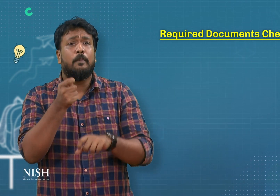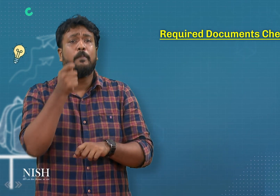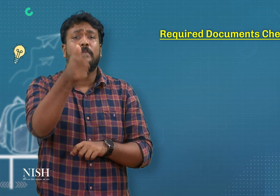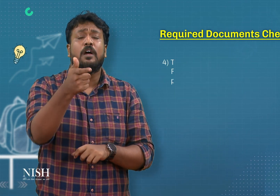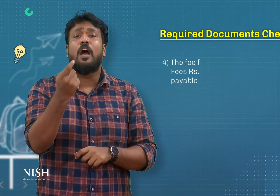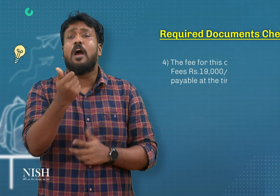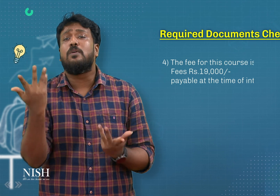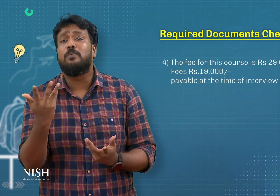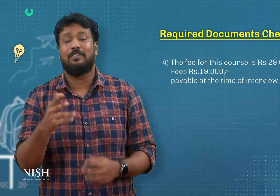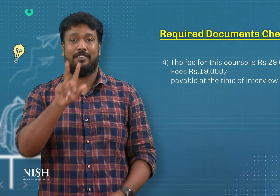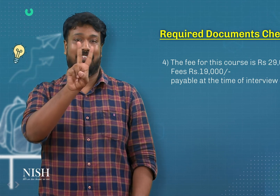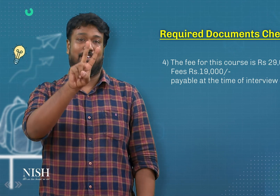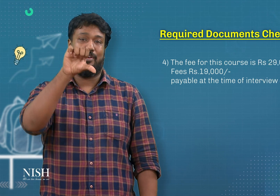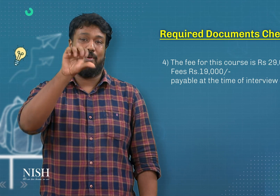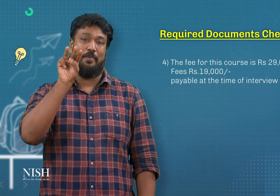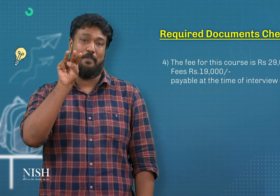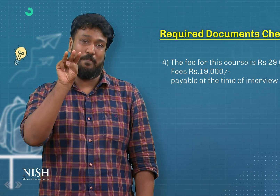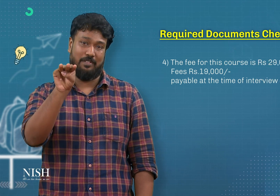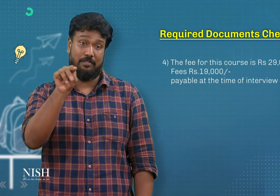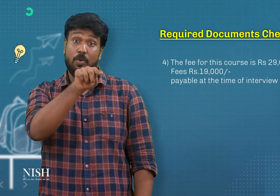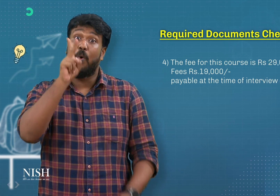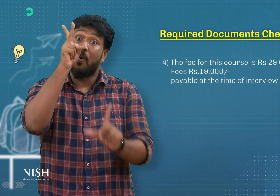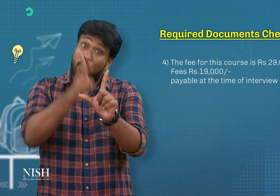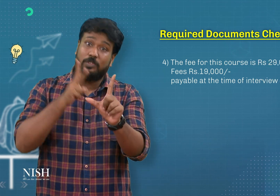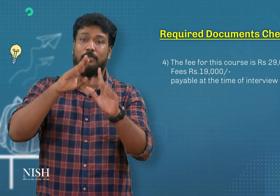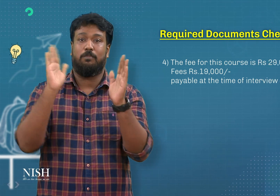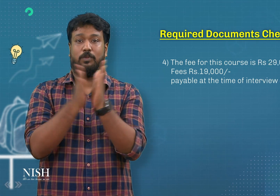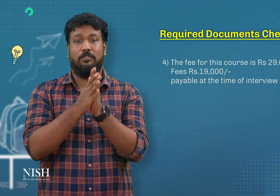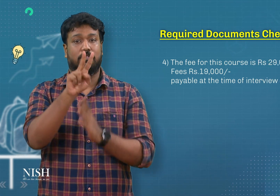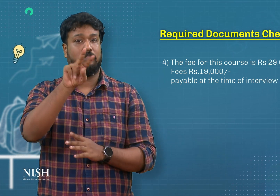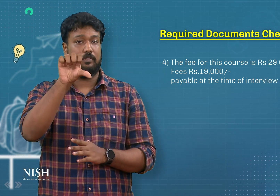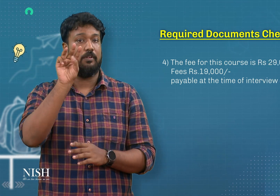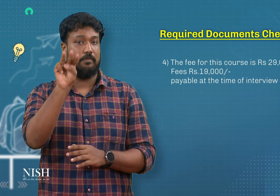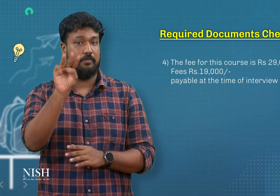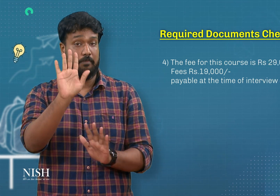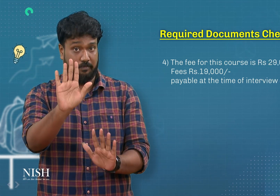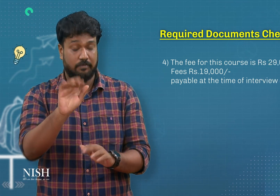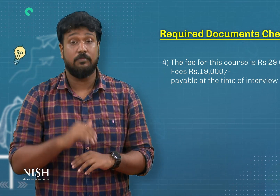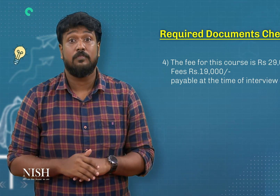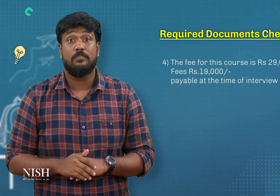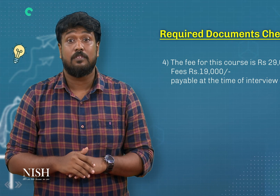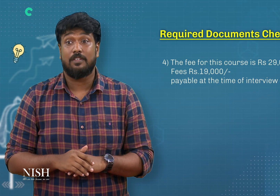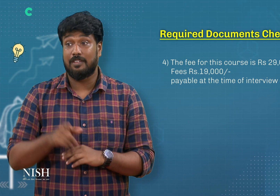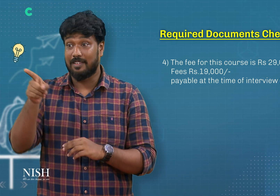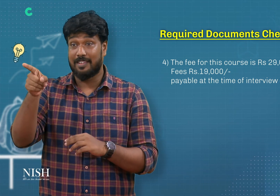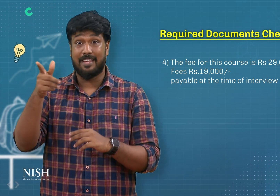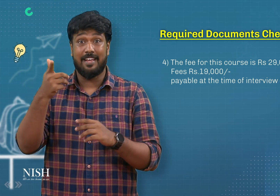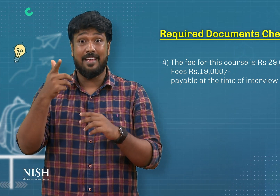The fee for this course is Rs 29,000. First year fees Rs 90,000 should be paid at the time